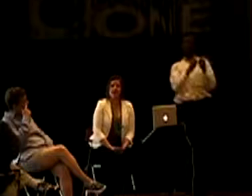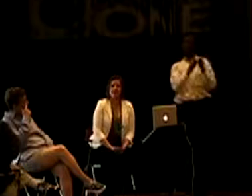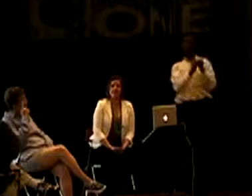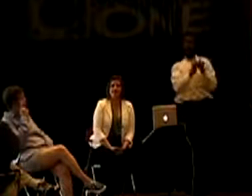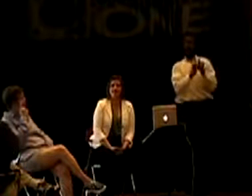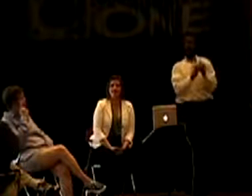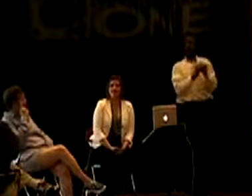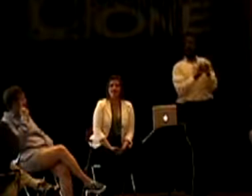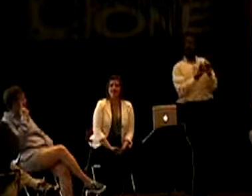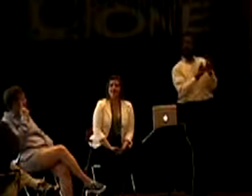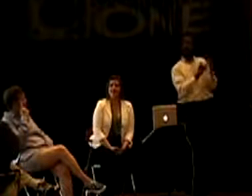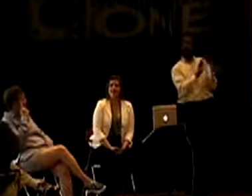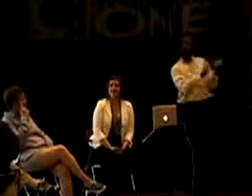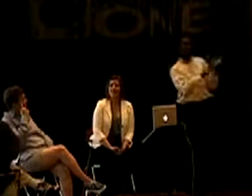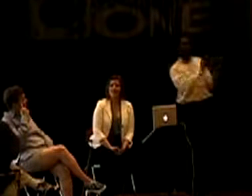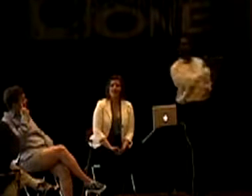audience.